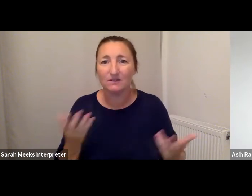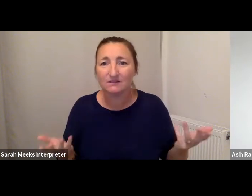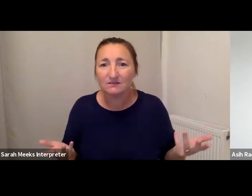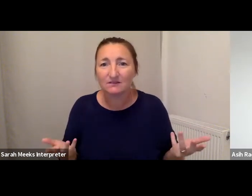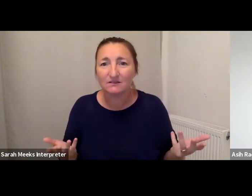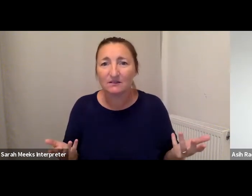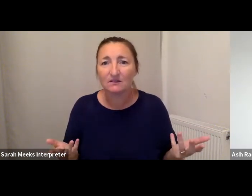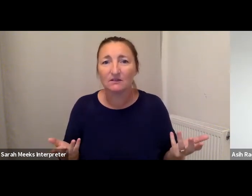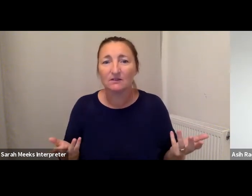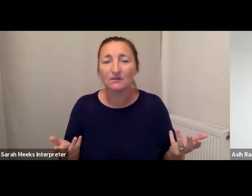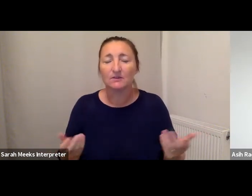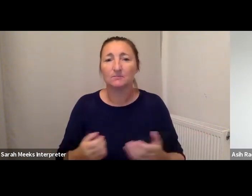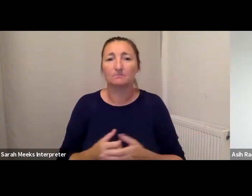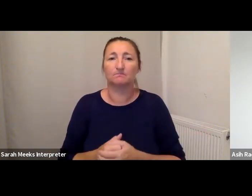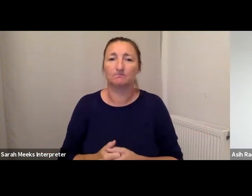presented before in Karachi.